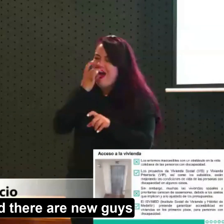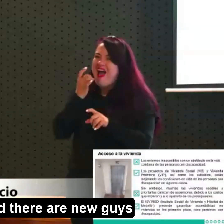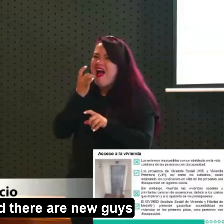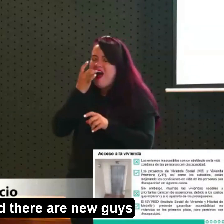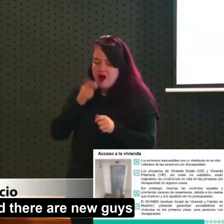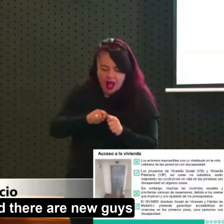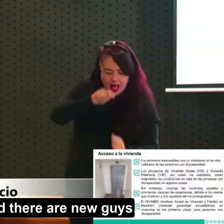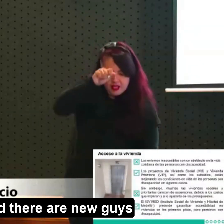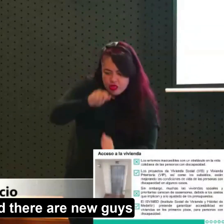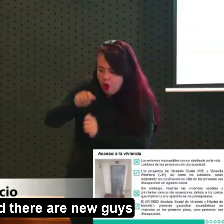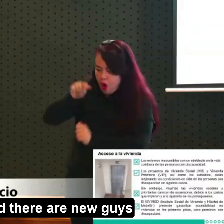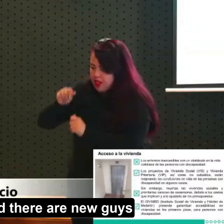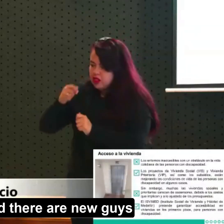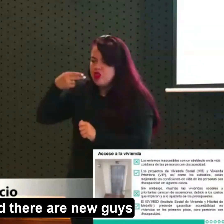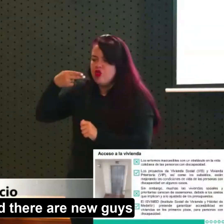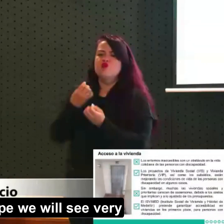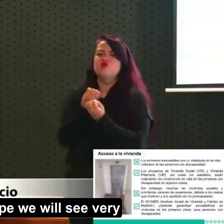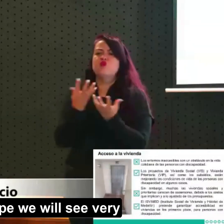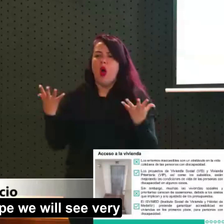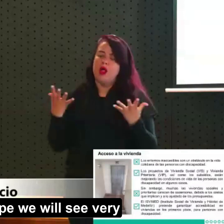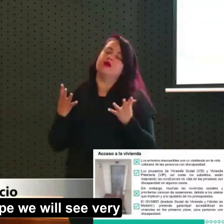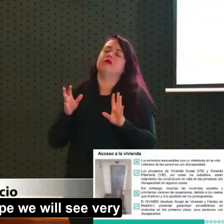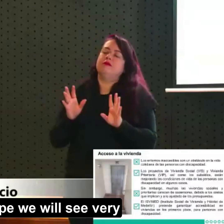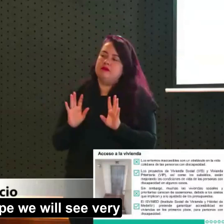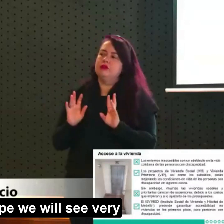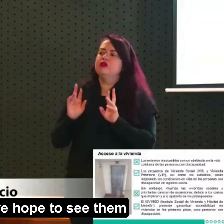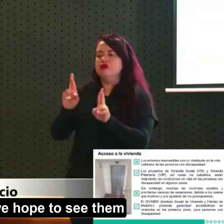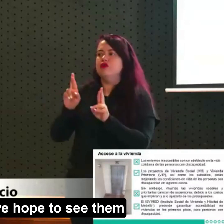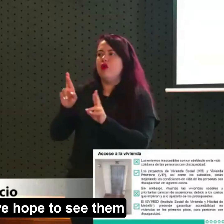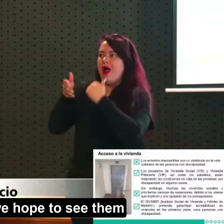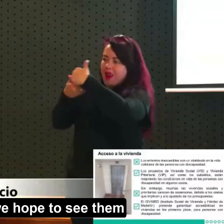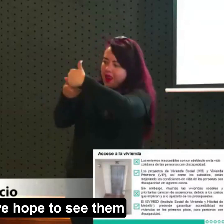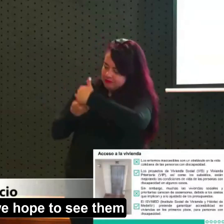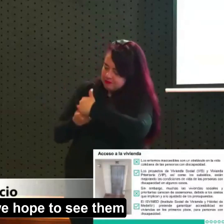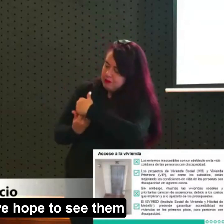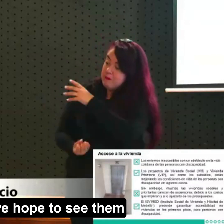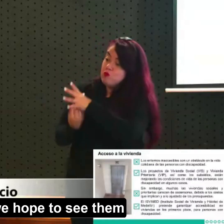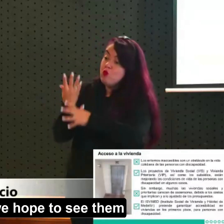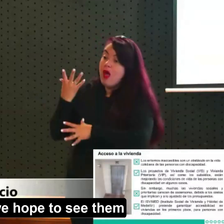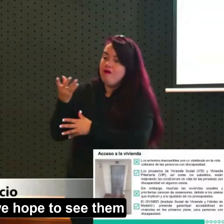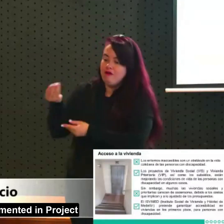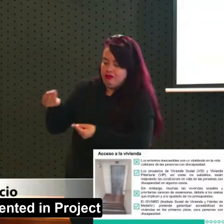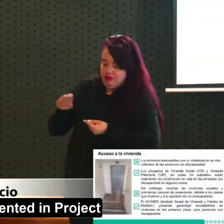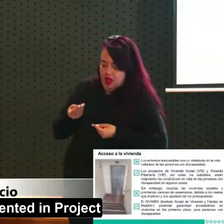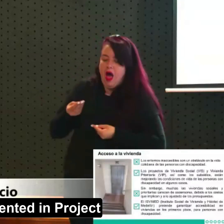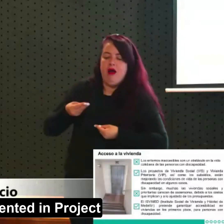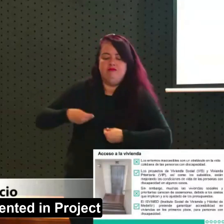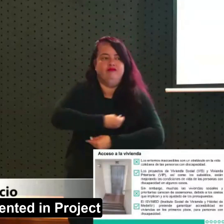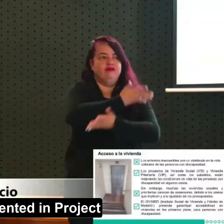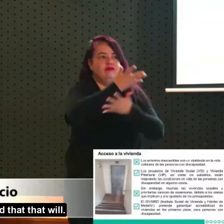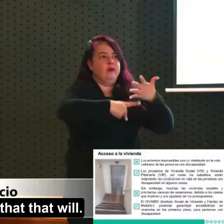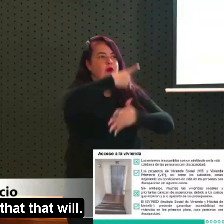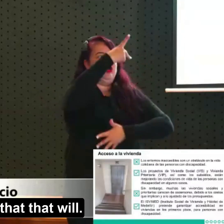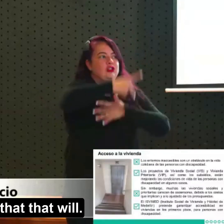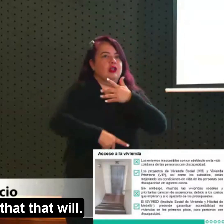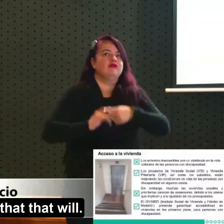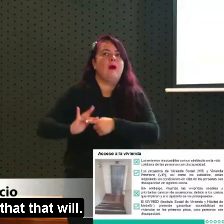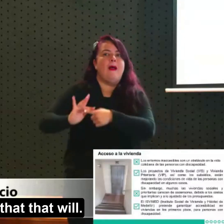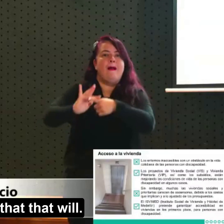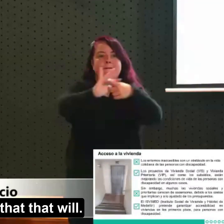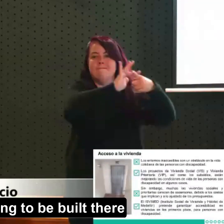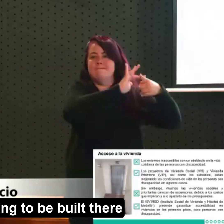sinks. And there are new guides that we hope we'll see very soon, and we hope to see them implemented in projects that